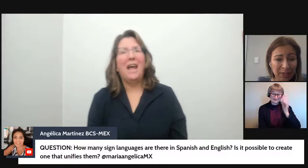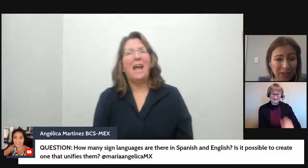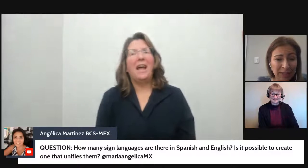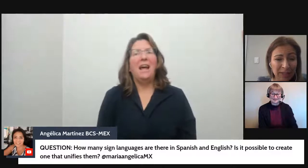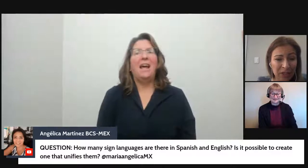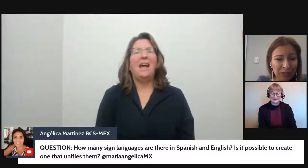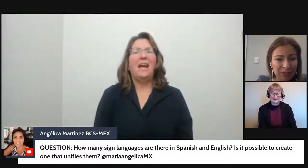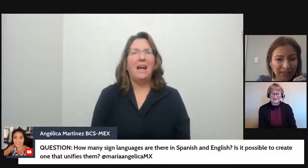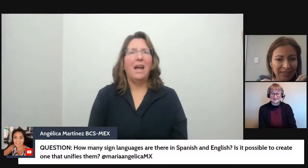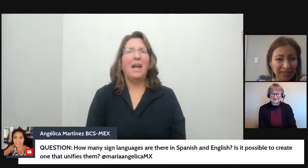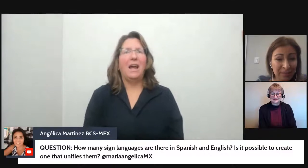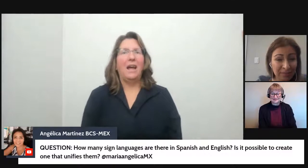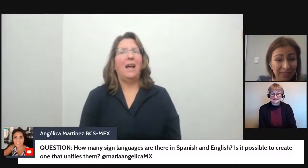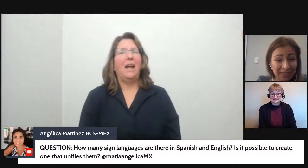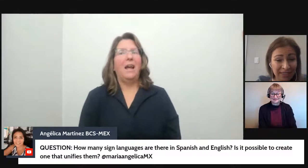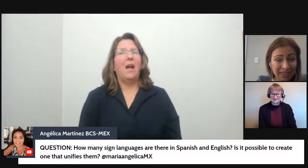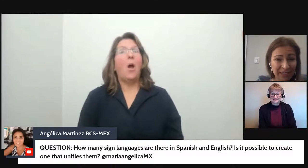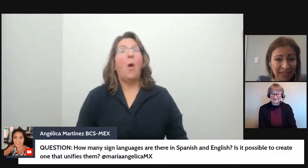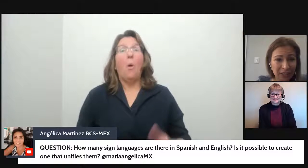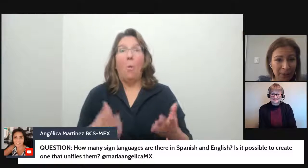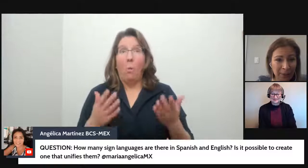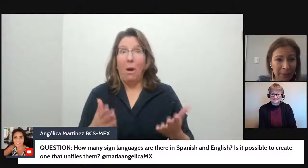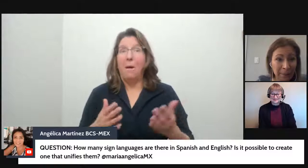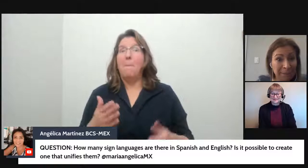to create one that unifies them?